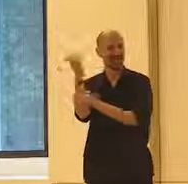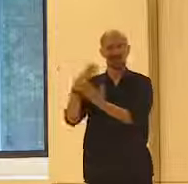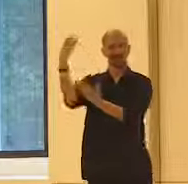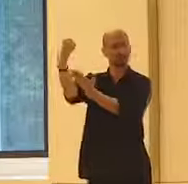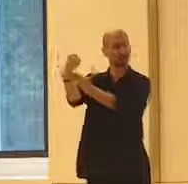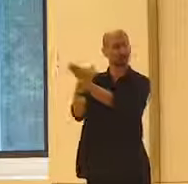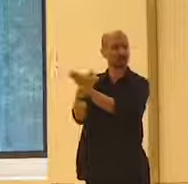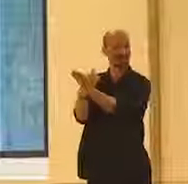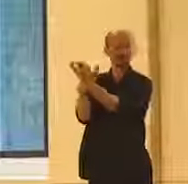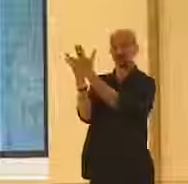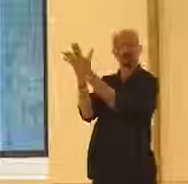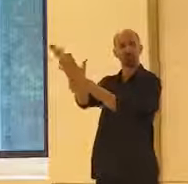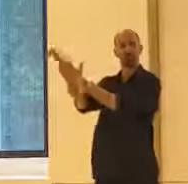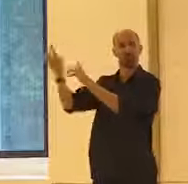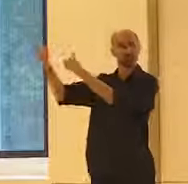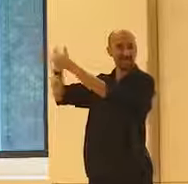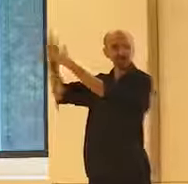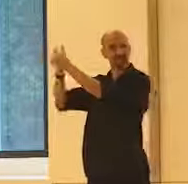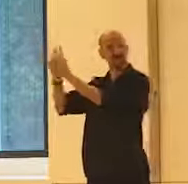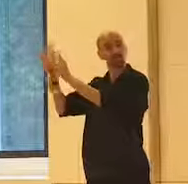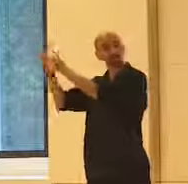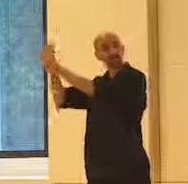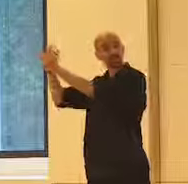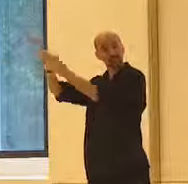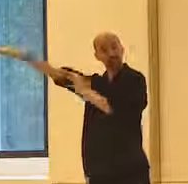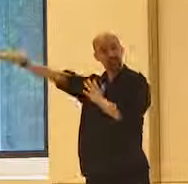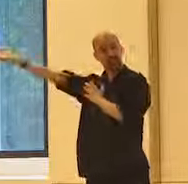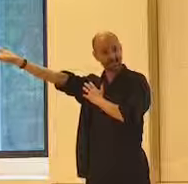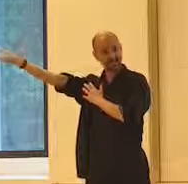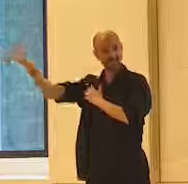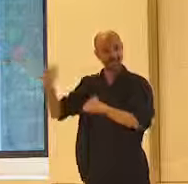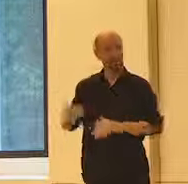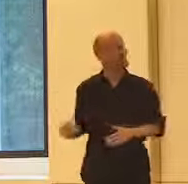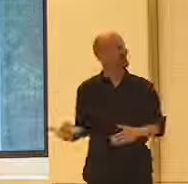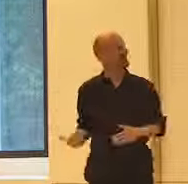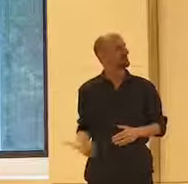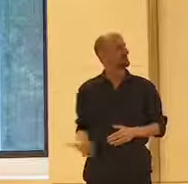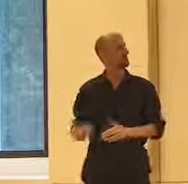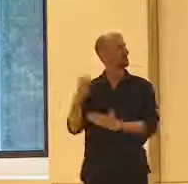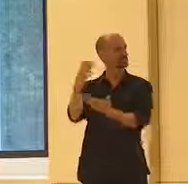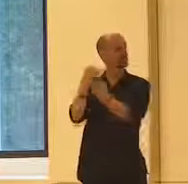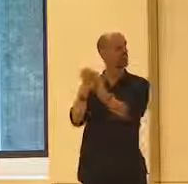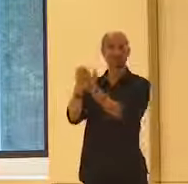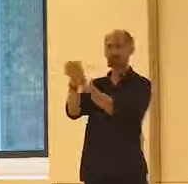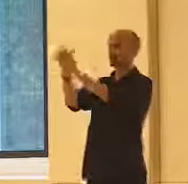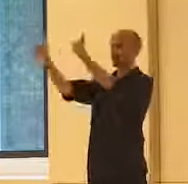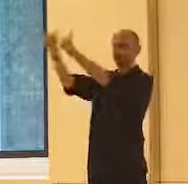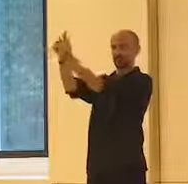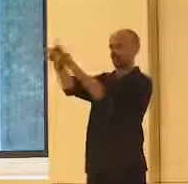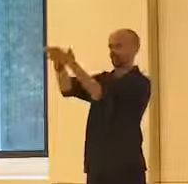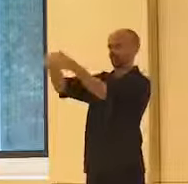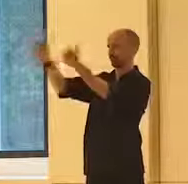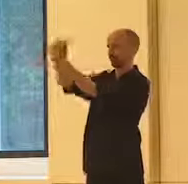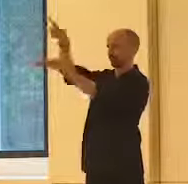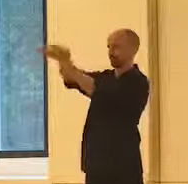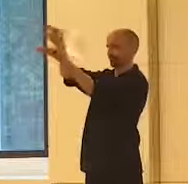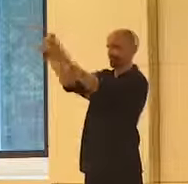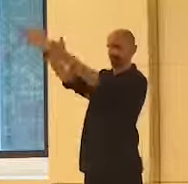But in the GP service, they have commissioned an interpreting agency and made an agreement